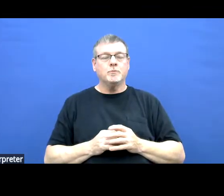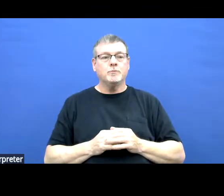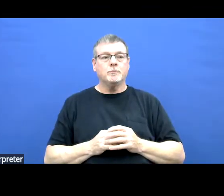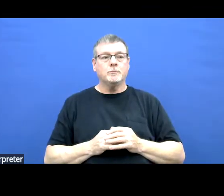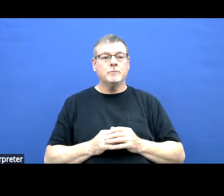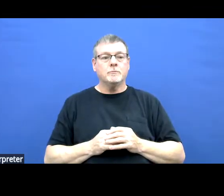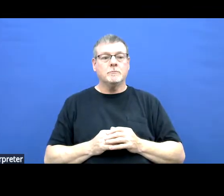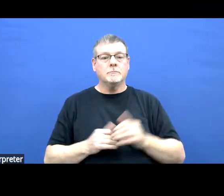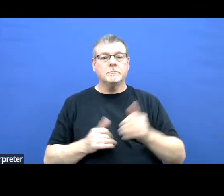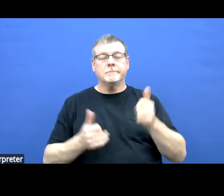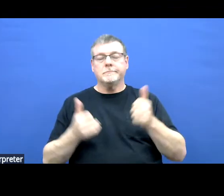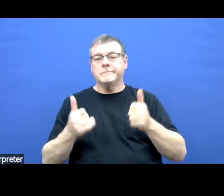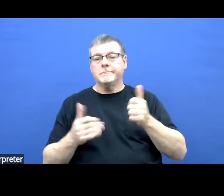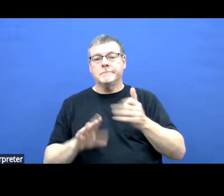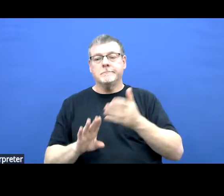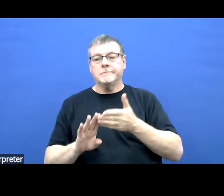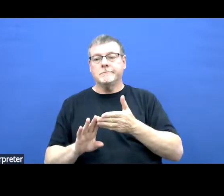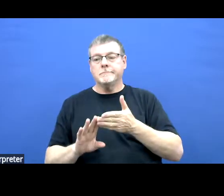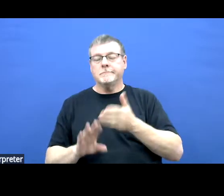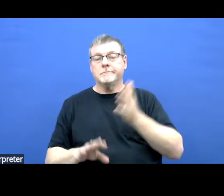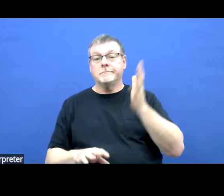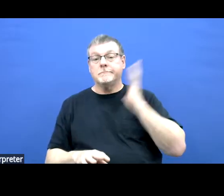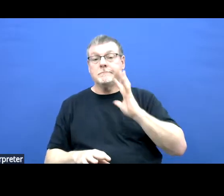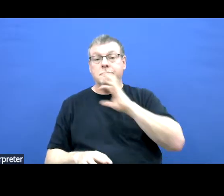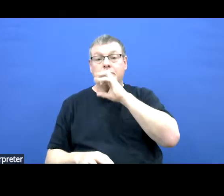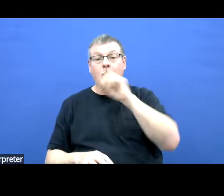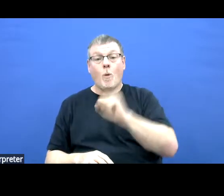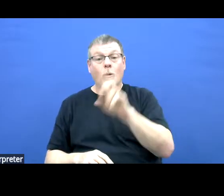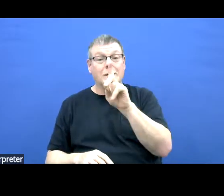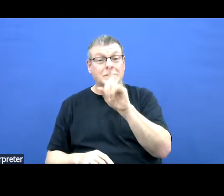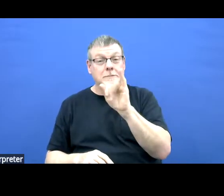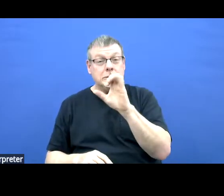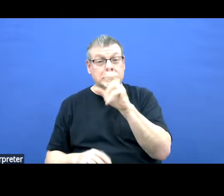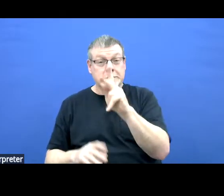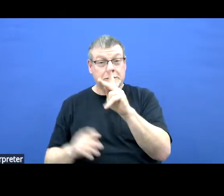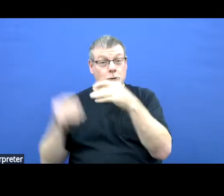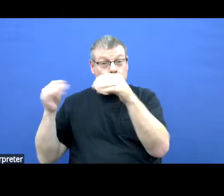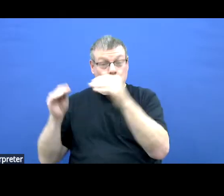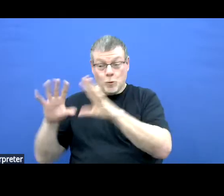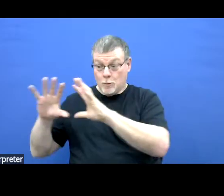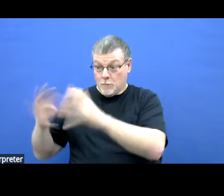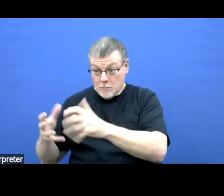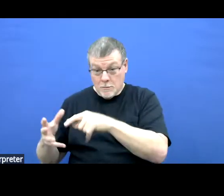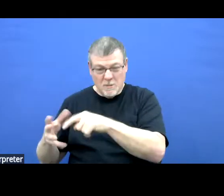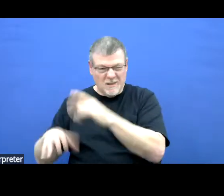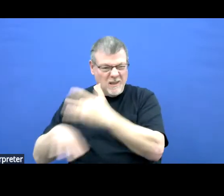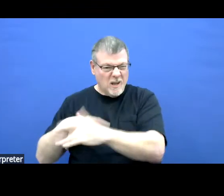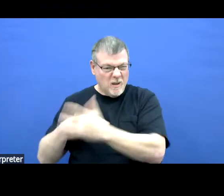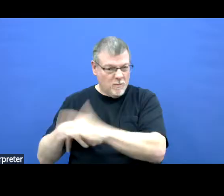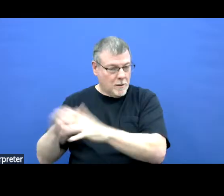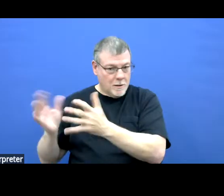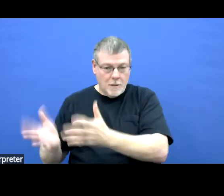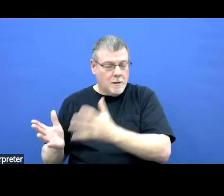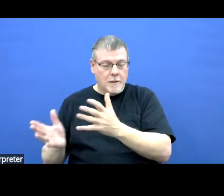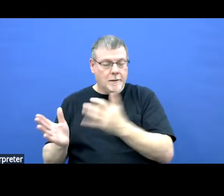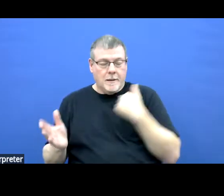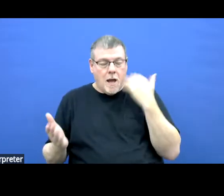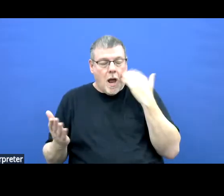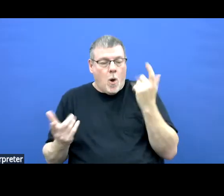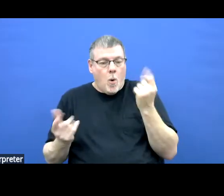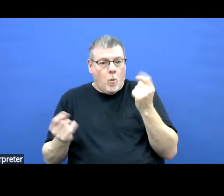the former Dick's while it sits empty or, one of the spaces that I don't know what the order